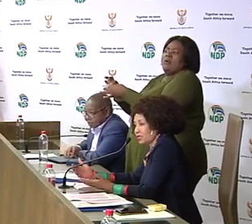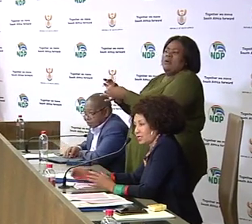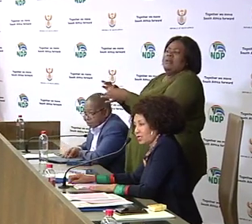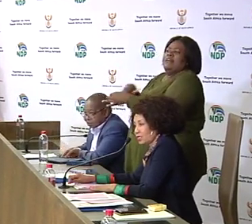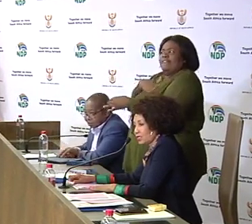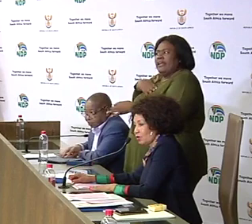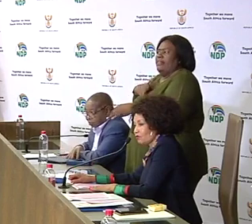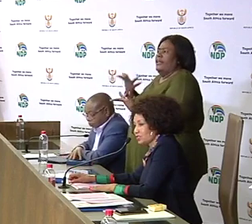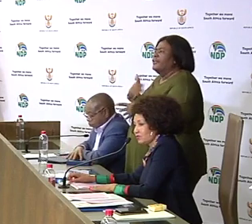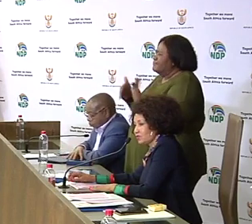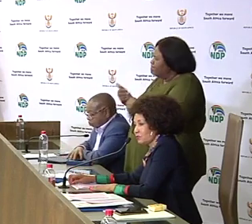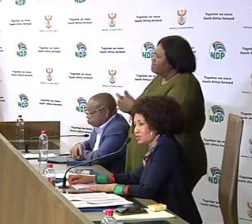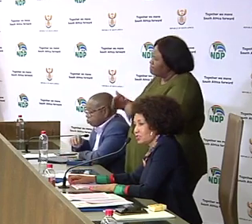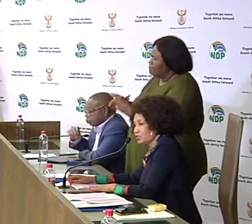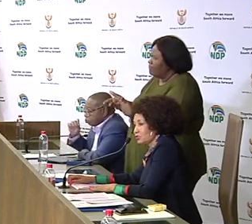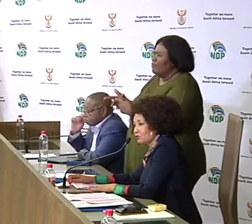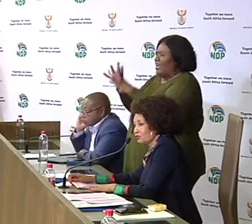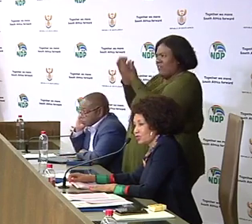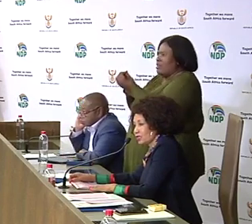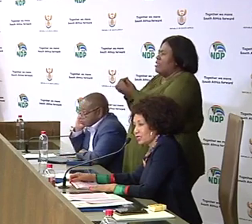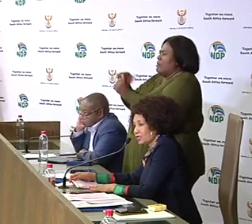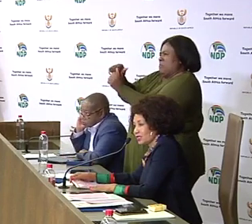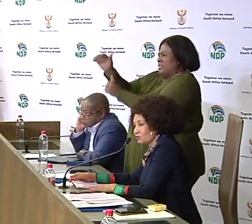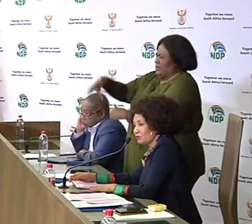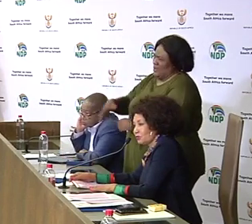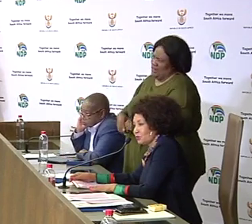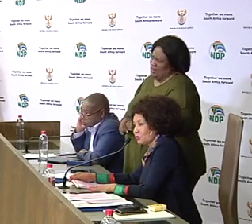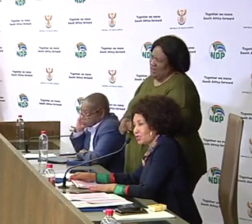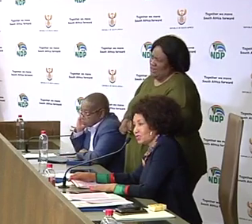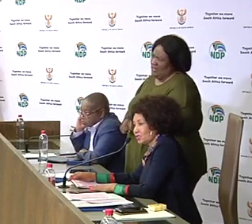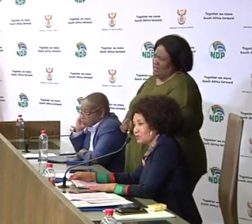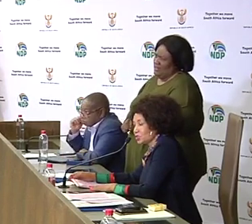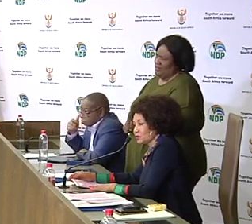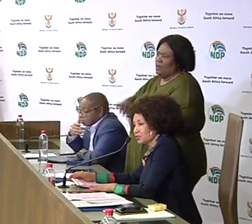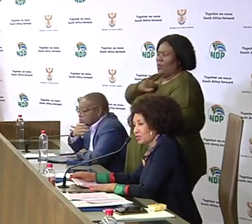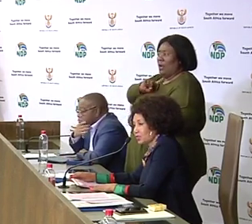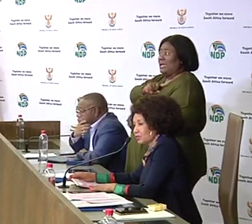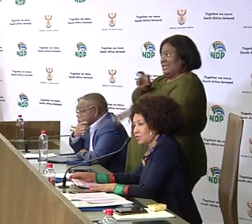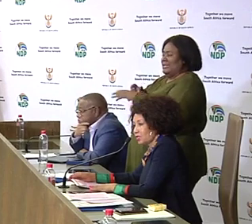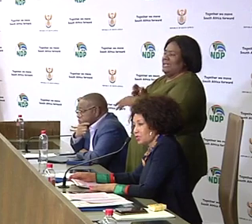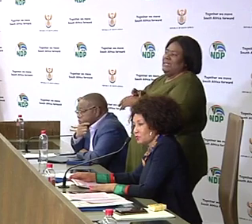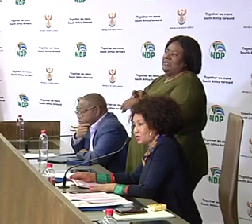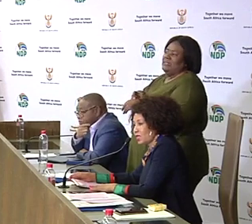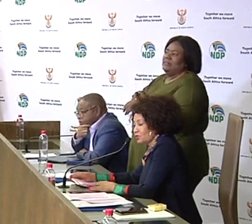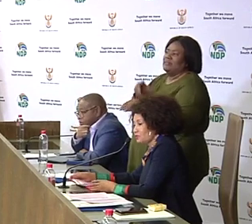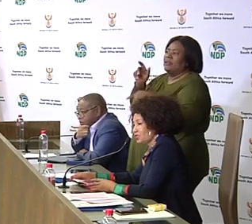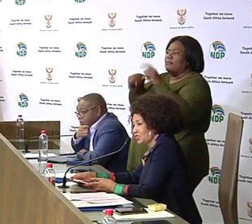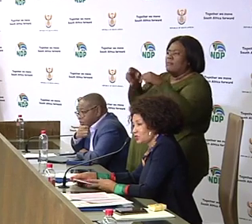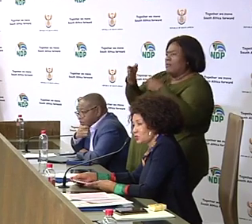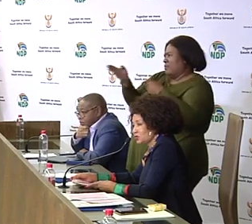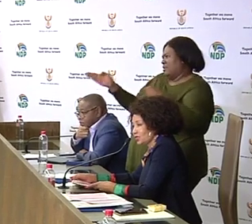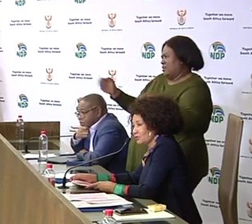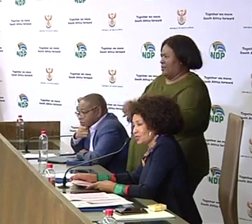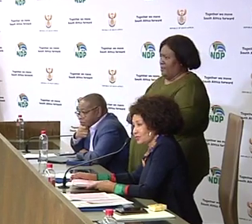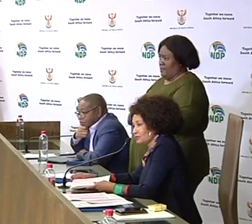because they're obviously very much in need of people who can keep their spirits high, and we rely on the media